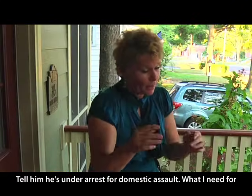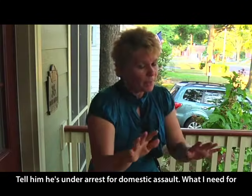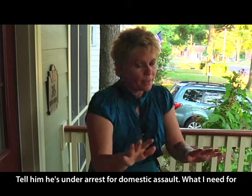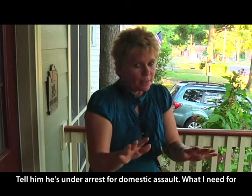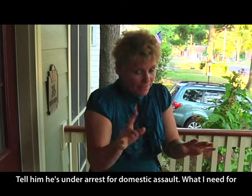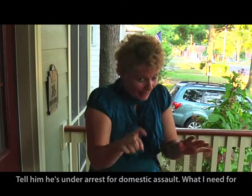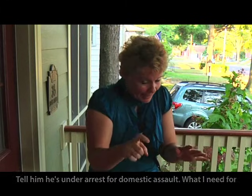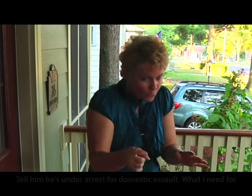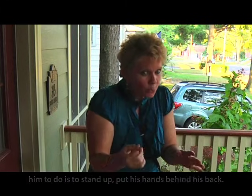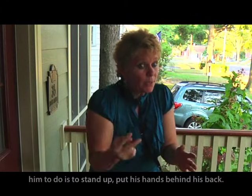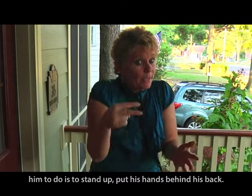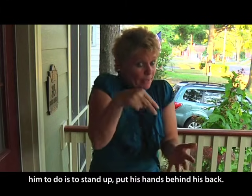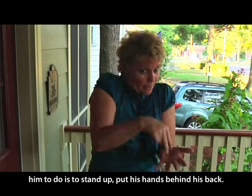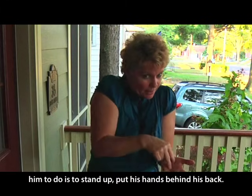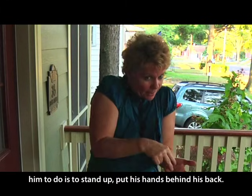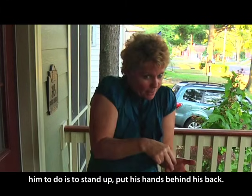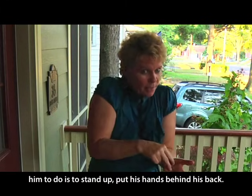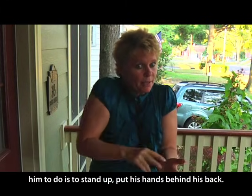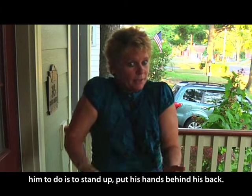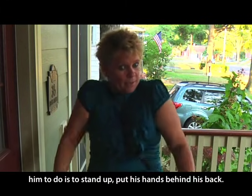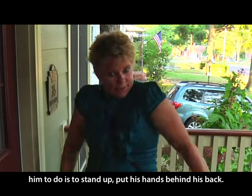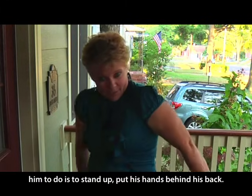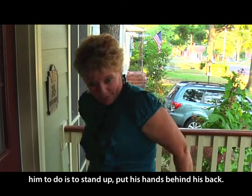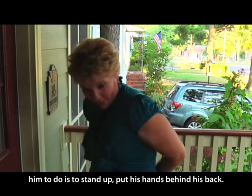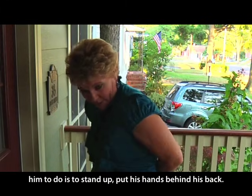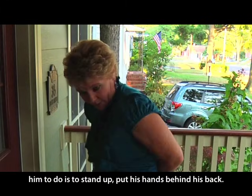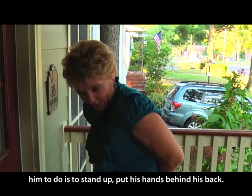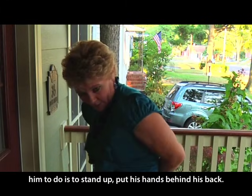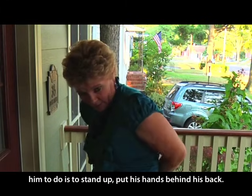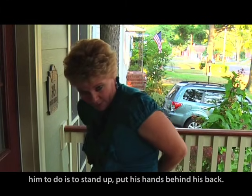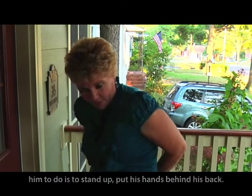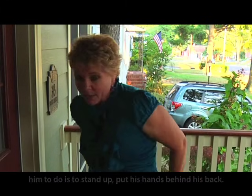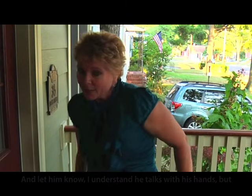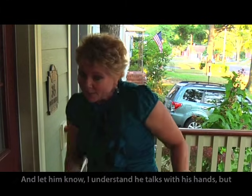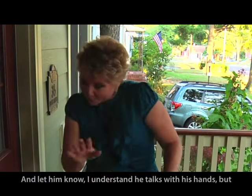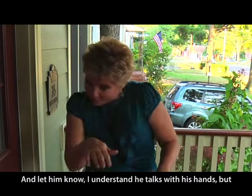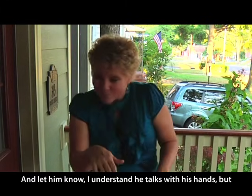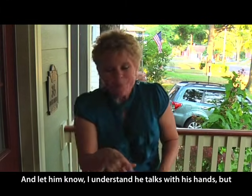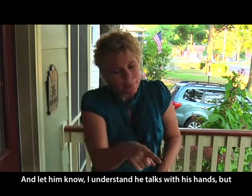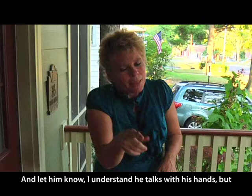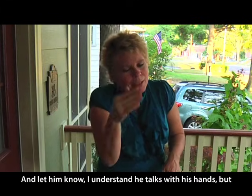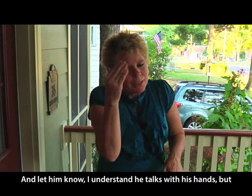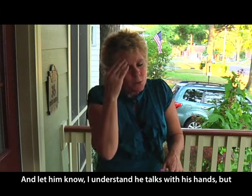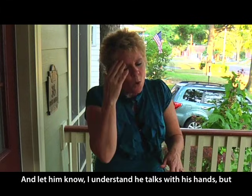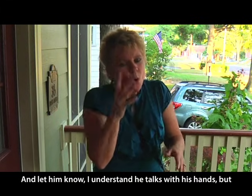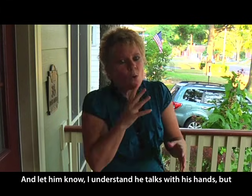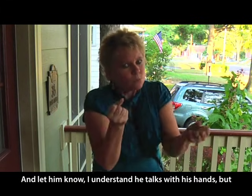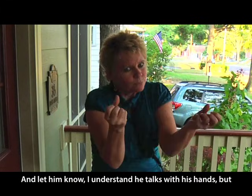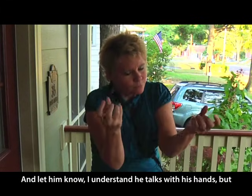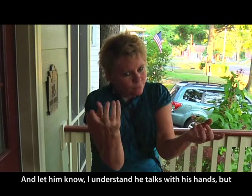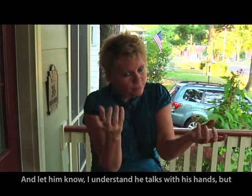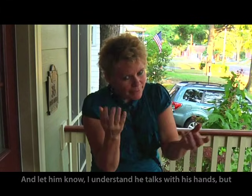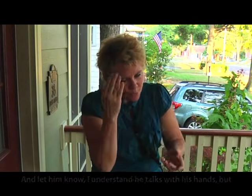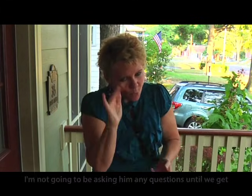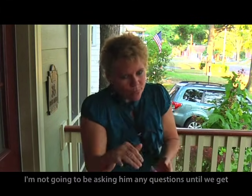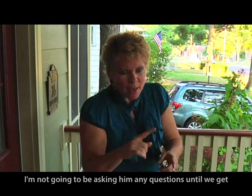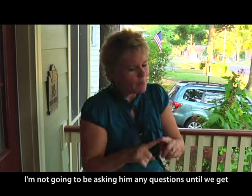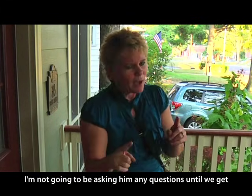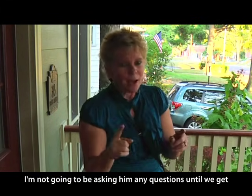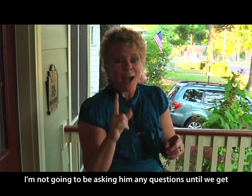is to stand up, place his hands behind his back, and let him know that I understand that he talks with his hands, but I'm not going to be asking him any questions